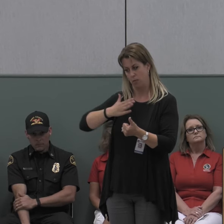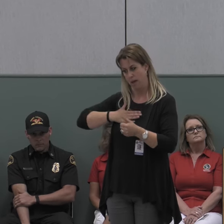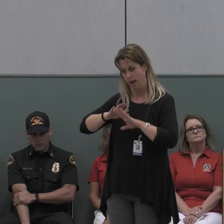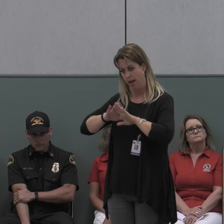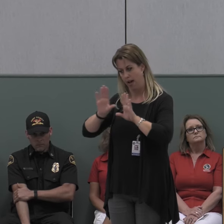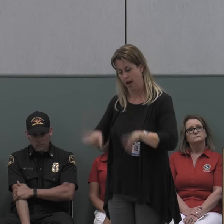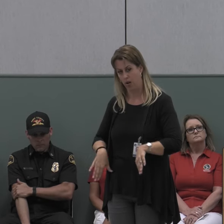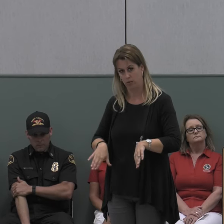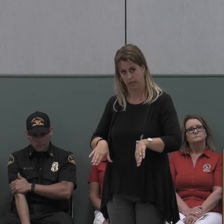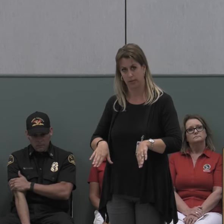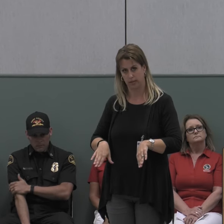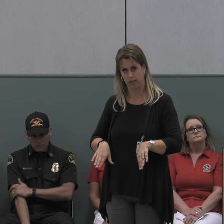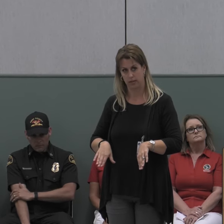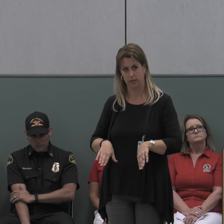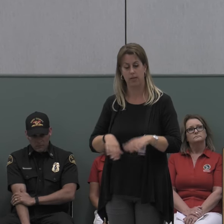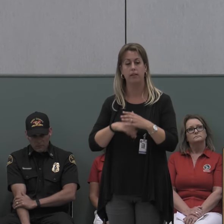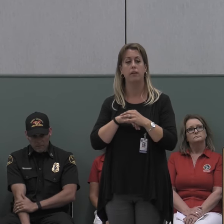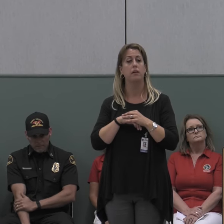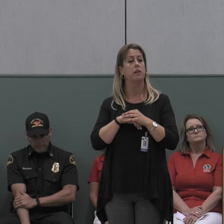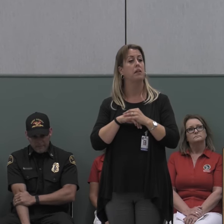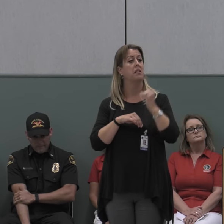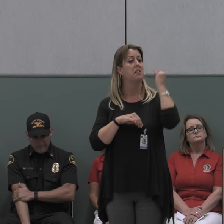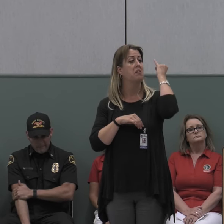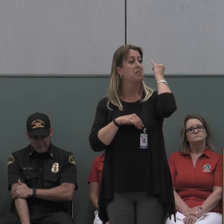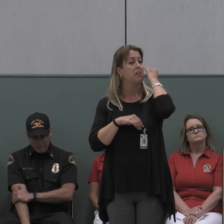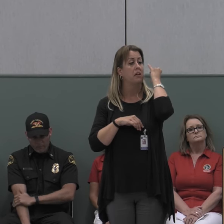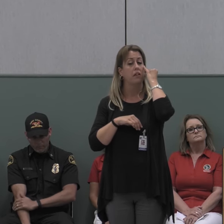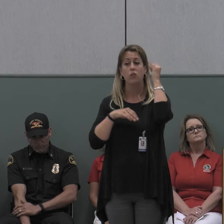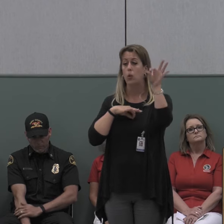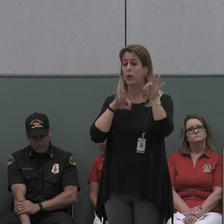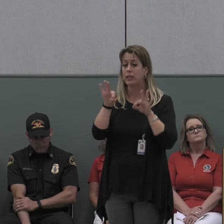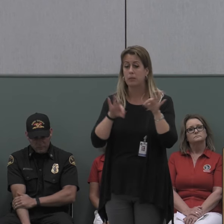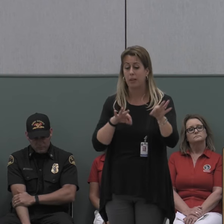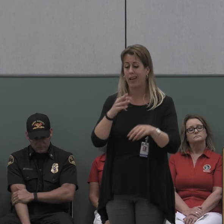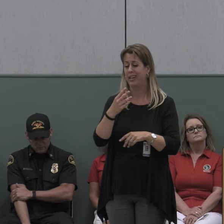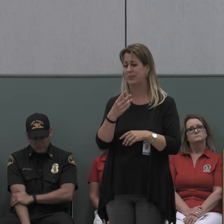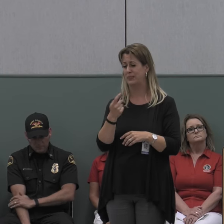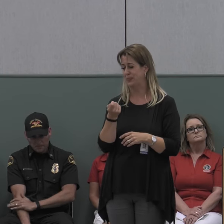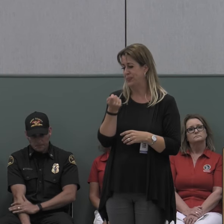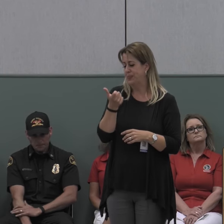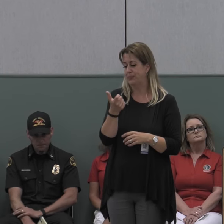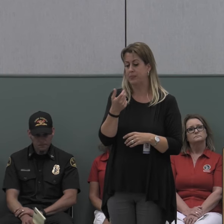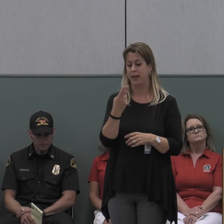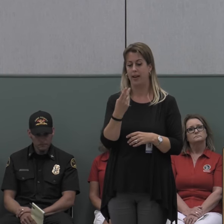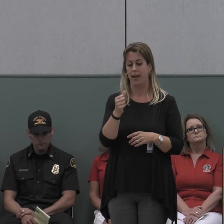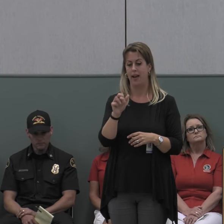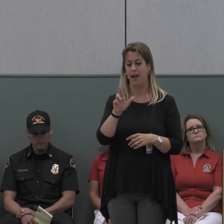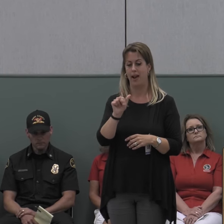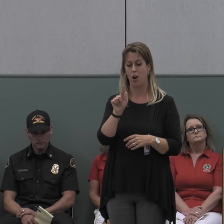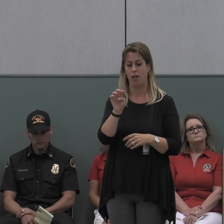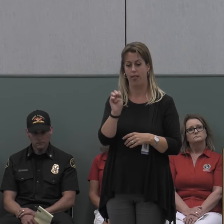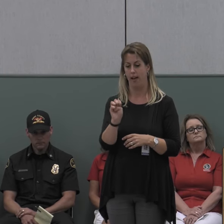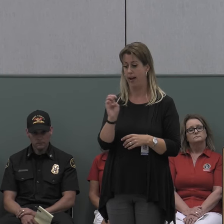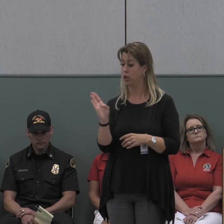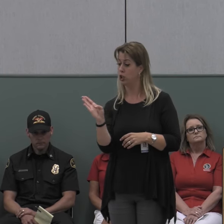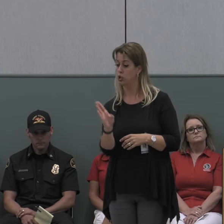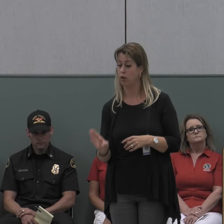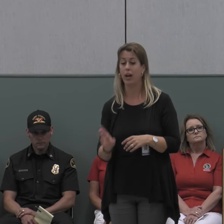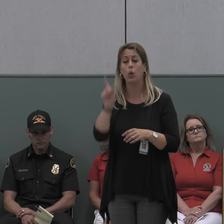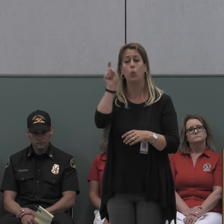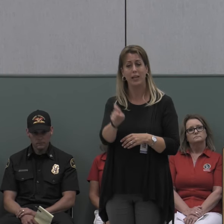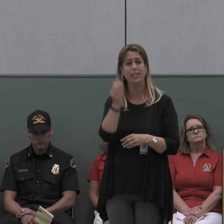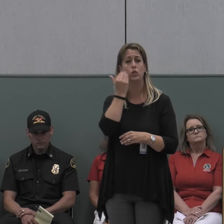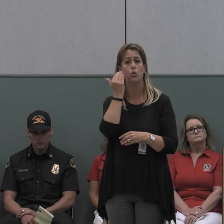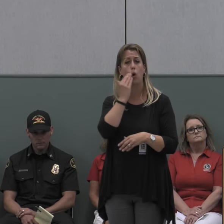care on that one whether you tell us it's a hairline crack here and there, whatever. We need to know about all the damage when you